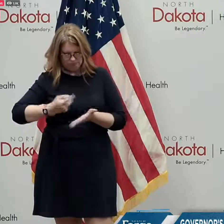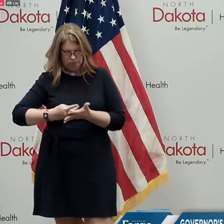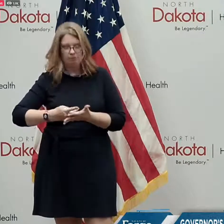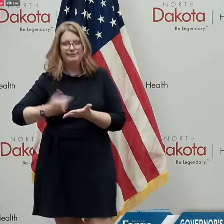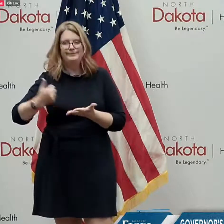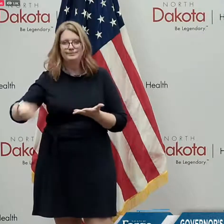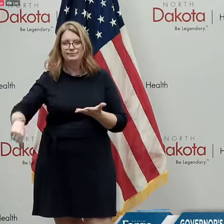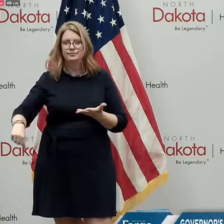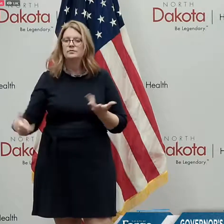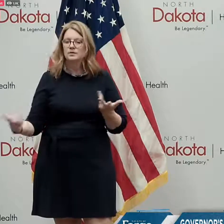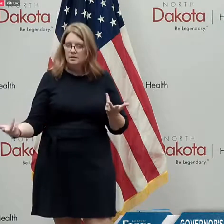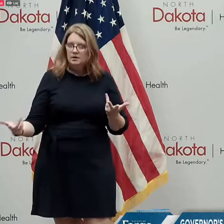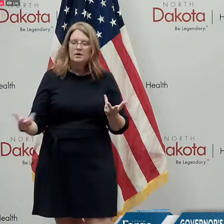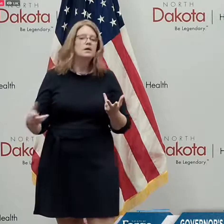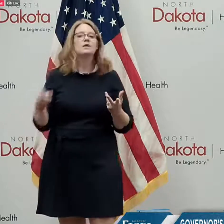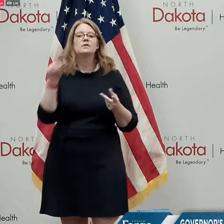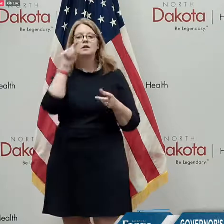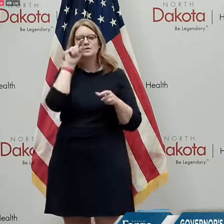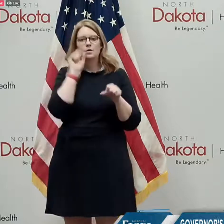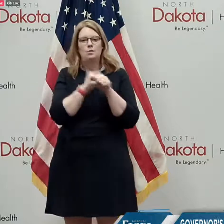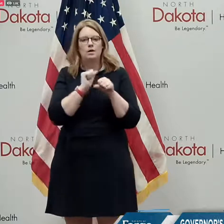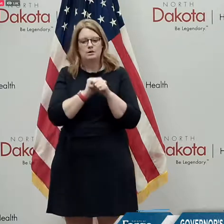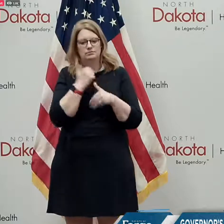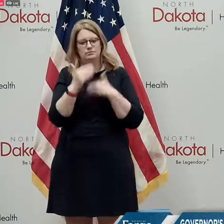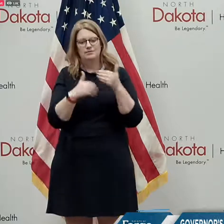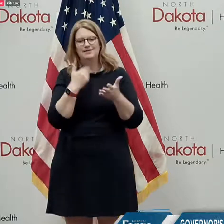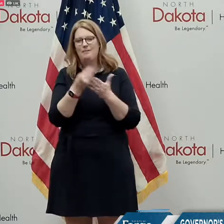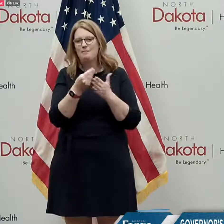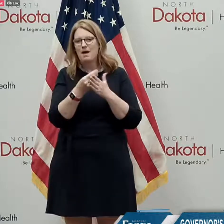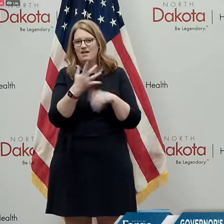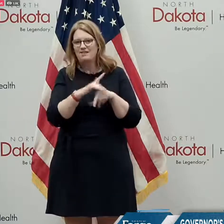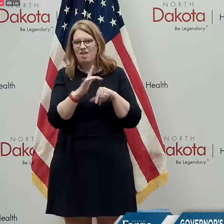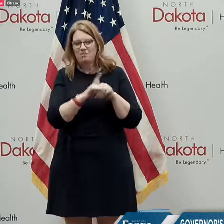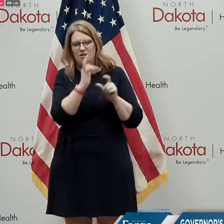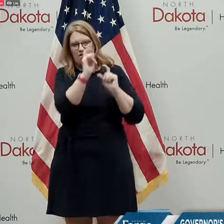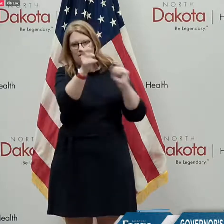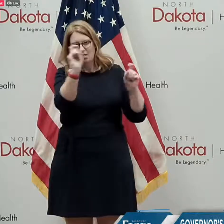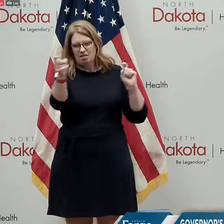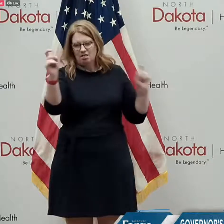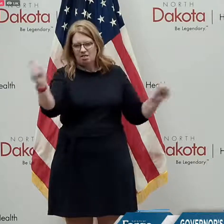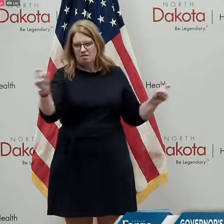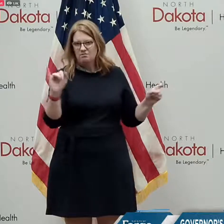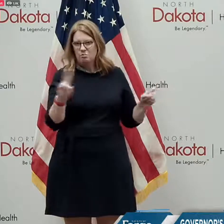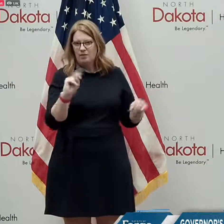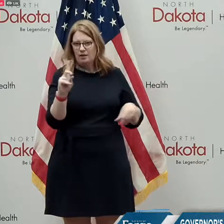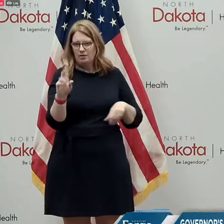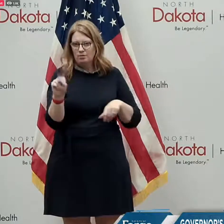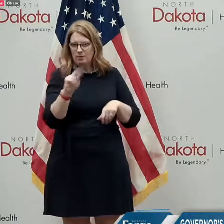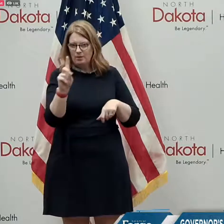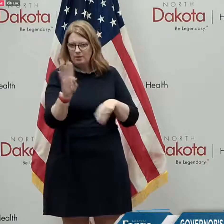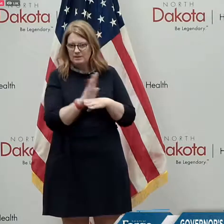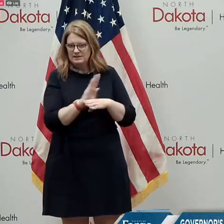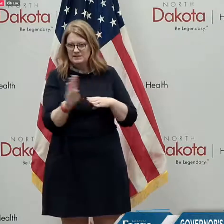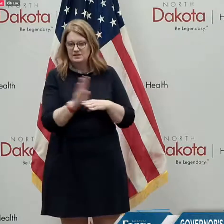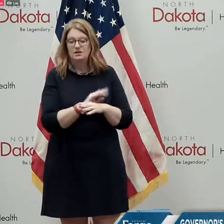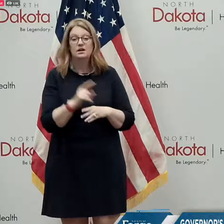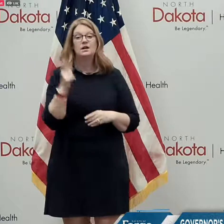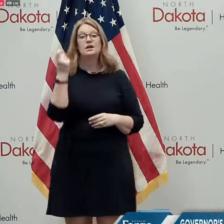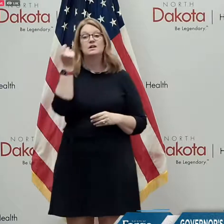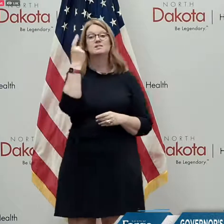meet those criteria, and then working quickly to get those funds into the hands of North Dakota businesses. And of course, these are funds that were